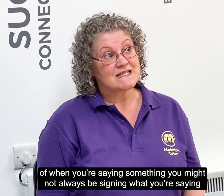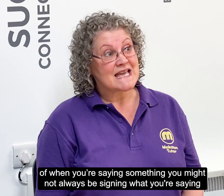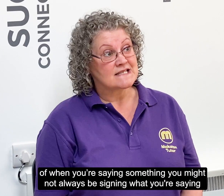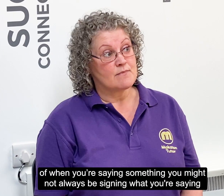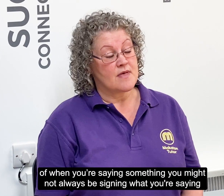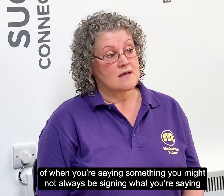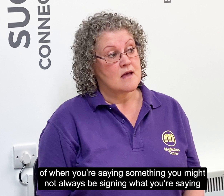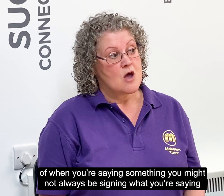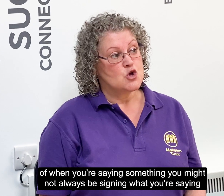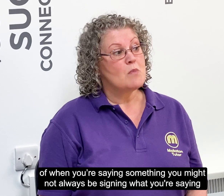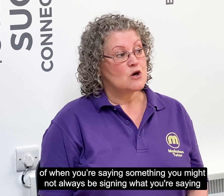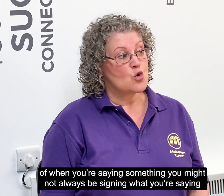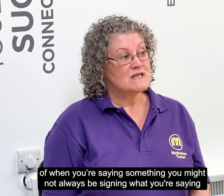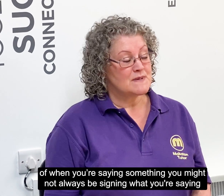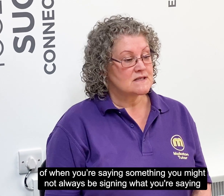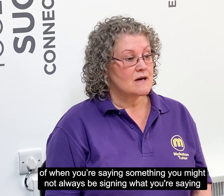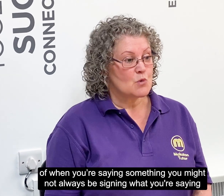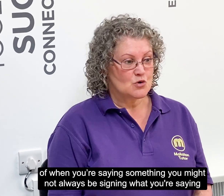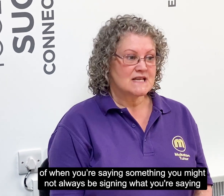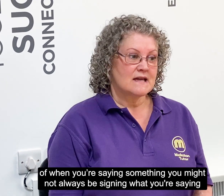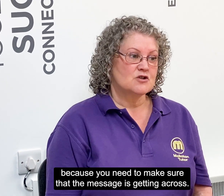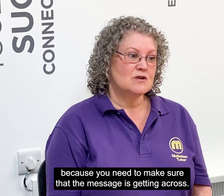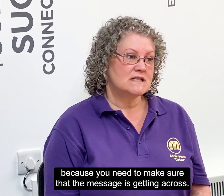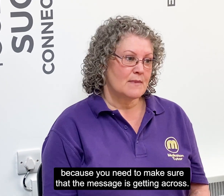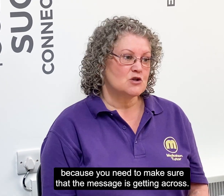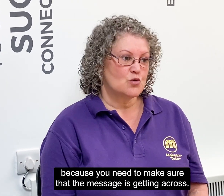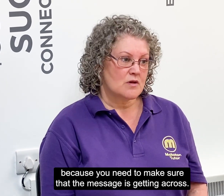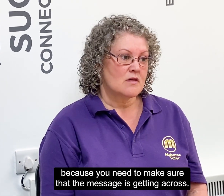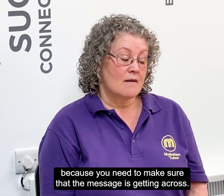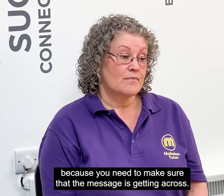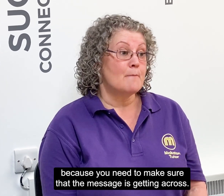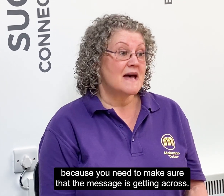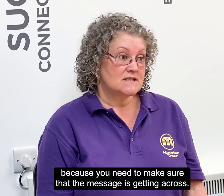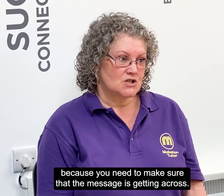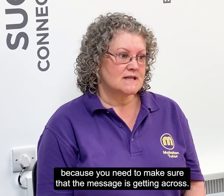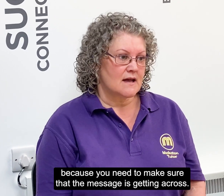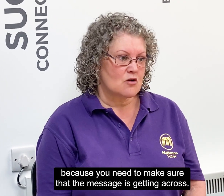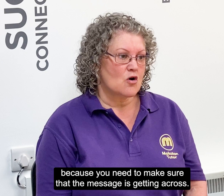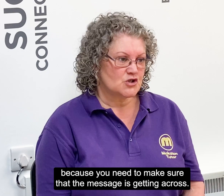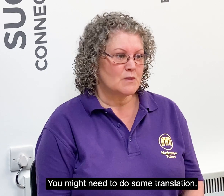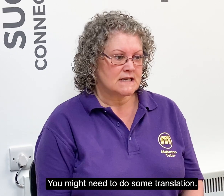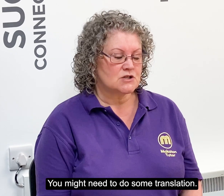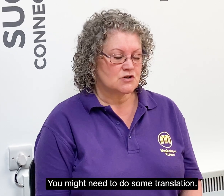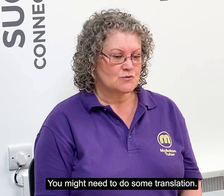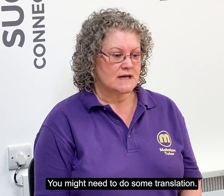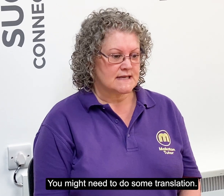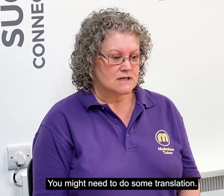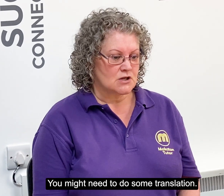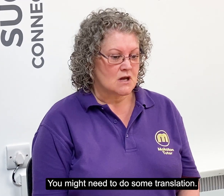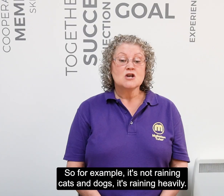saying something, you might not always be signing what you're saying because you need to make sure that the message is getting across. You might need to do some translation. So